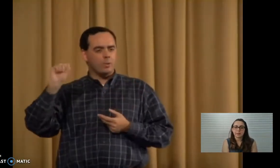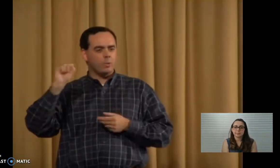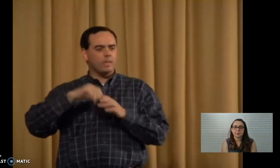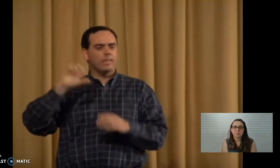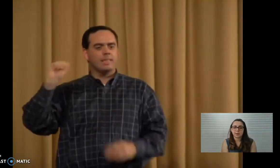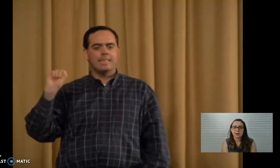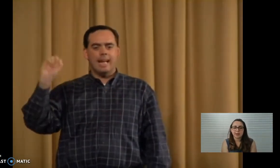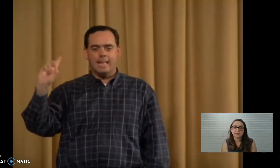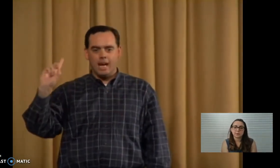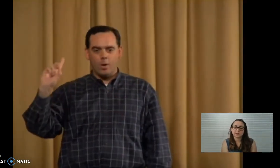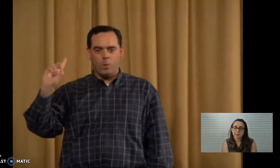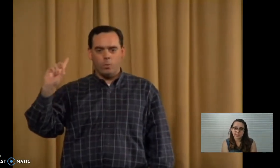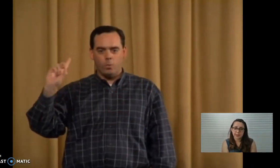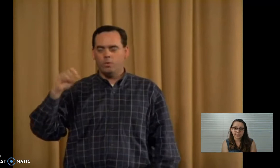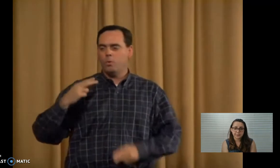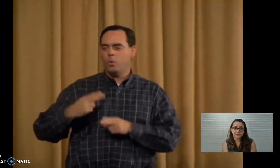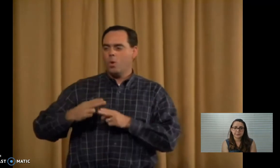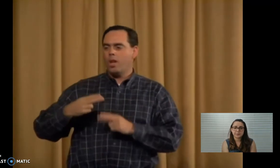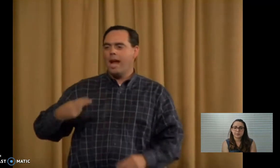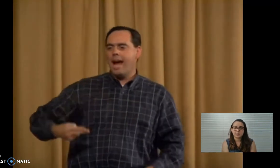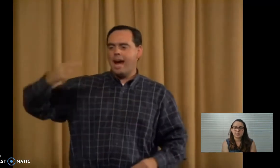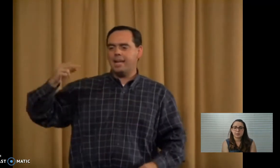Third example would be a high school in San Diego.